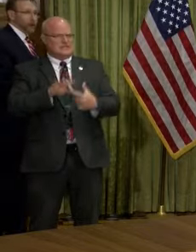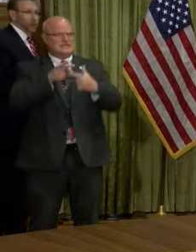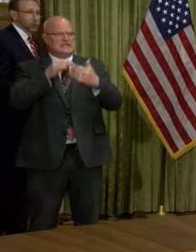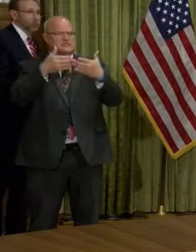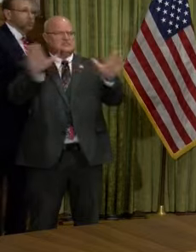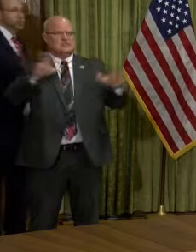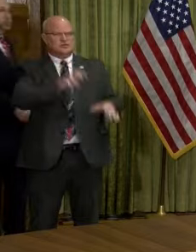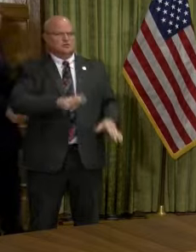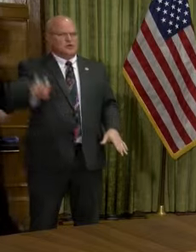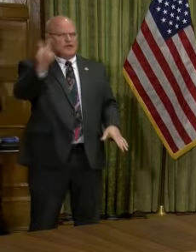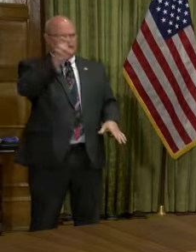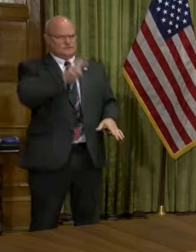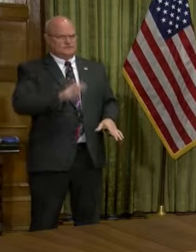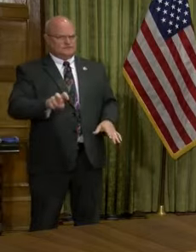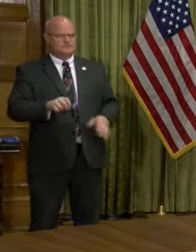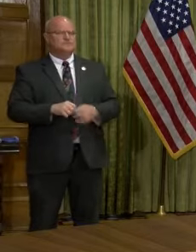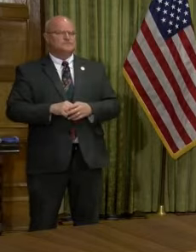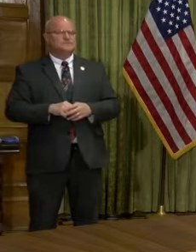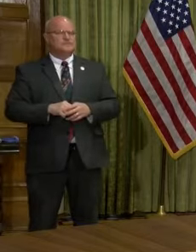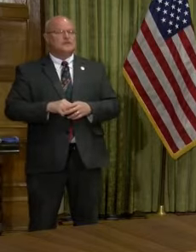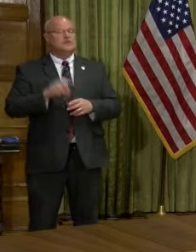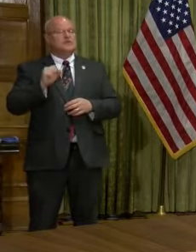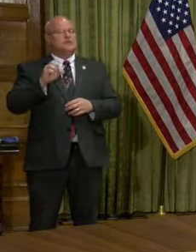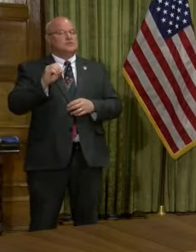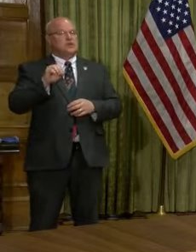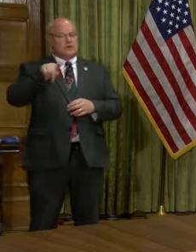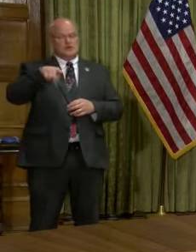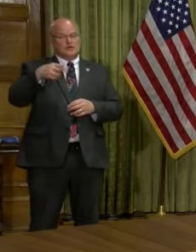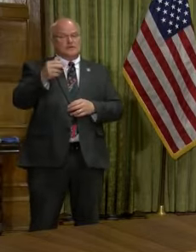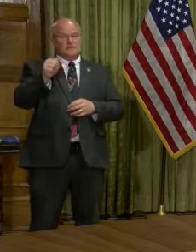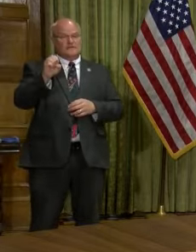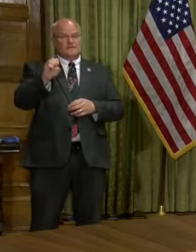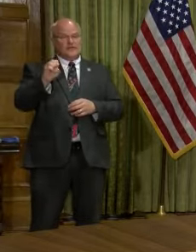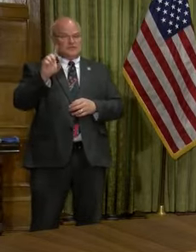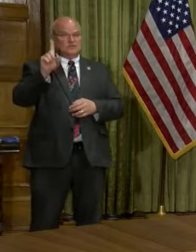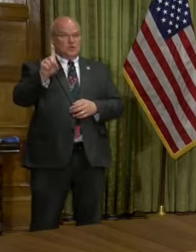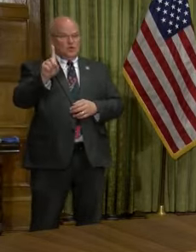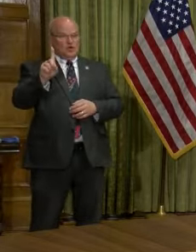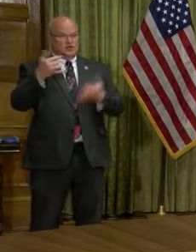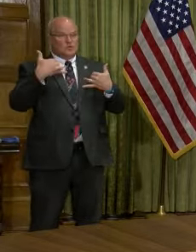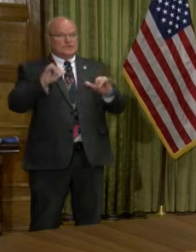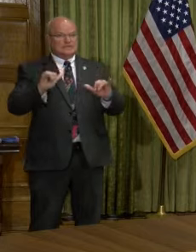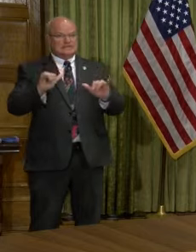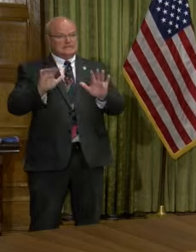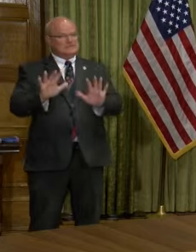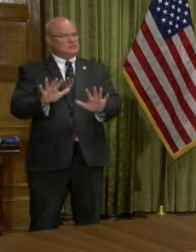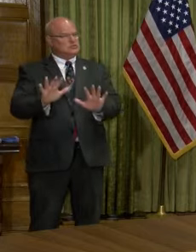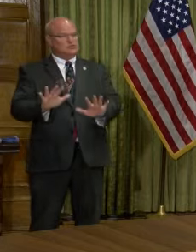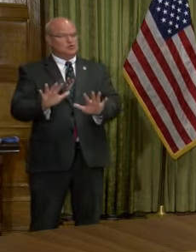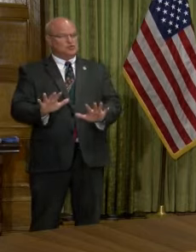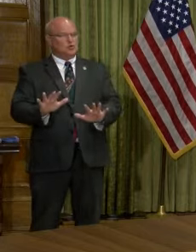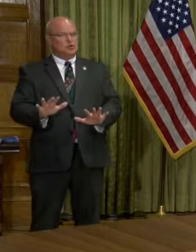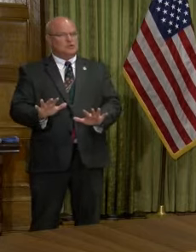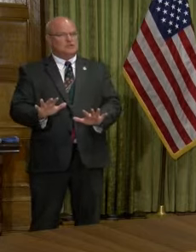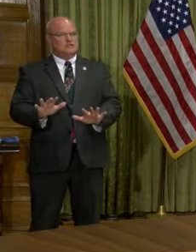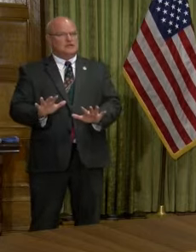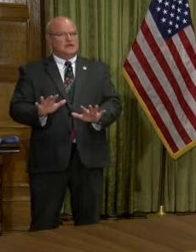general travel. And so in phase one, we still discourage